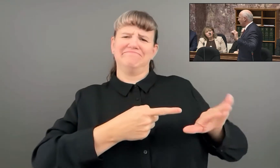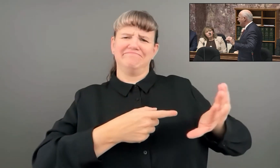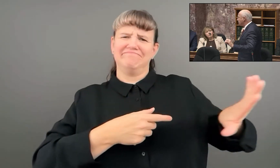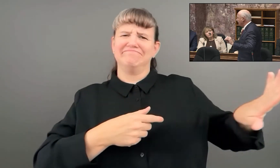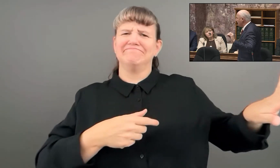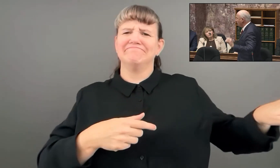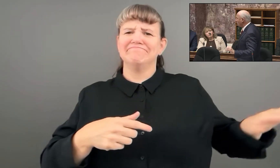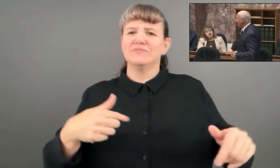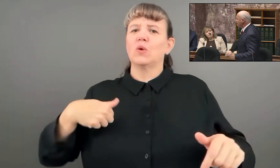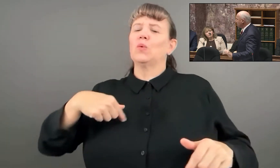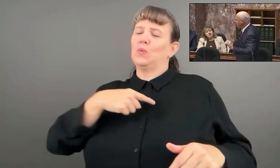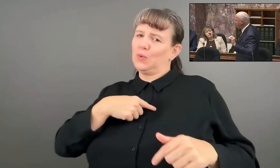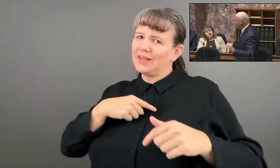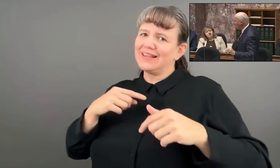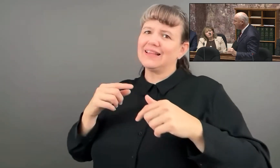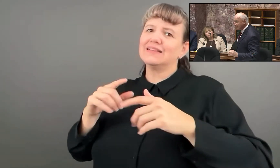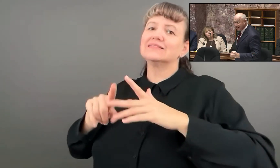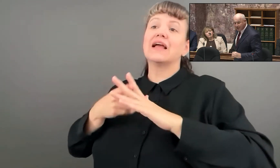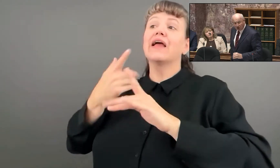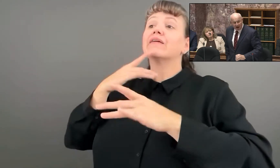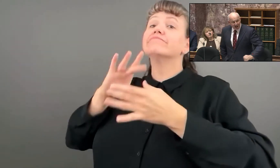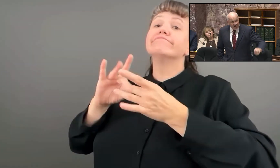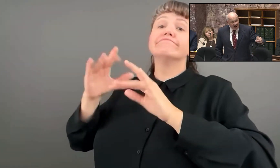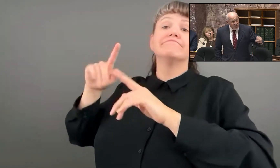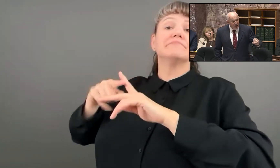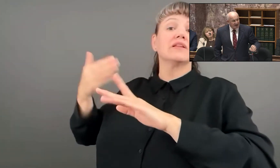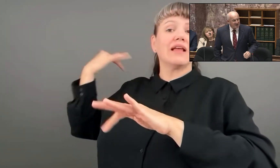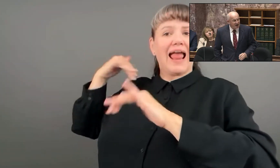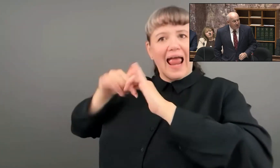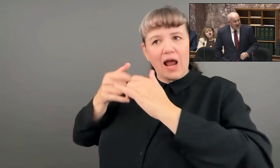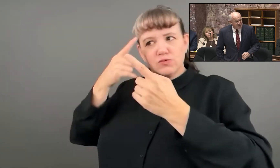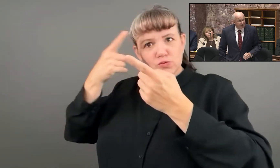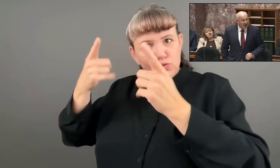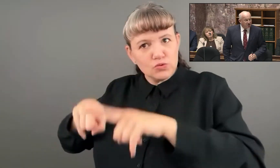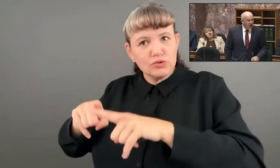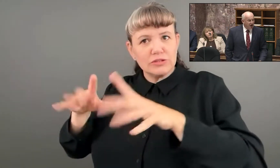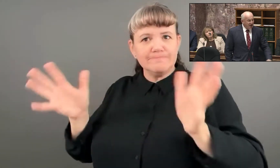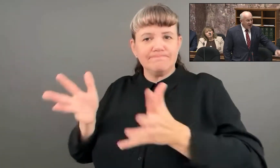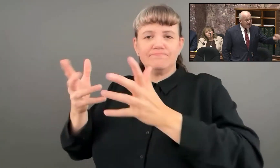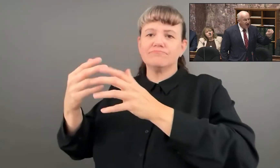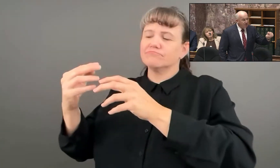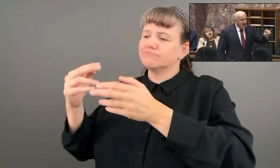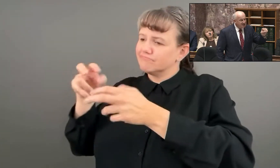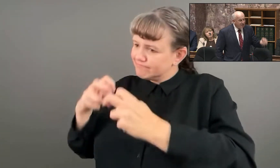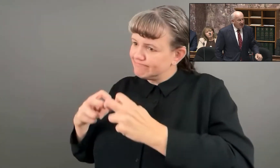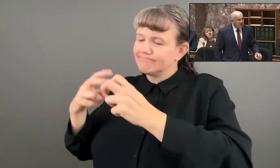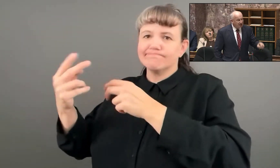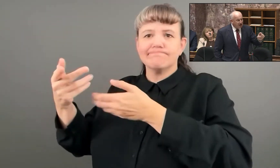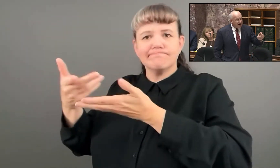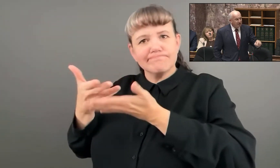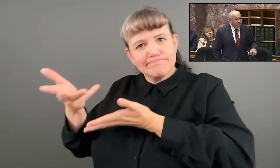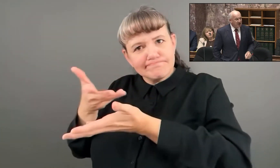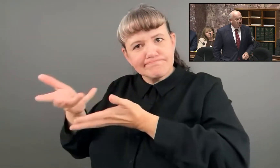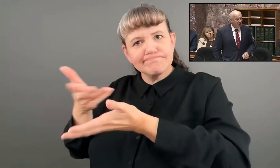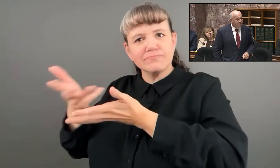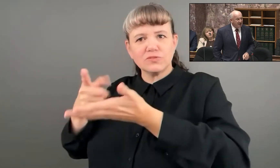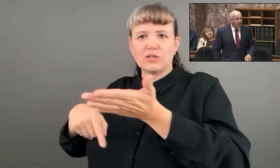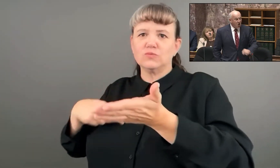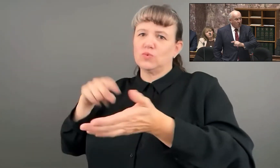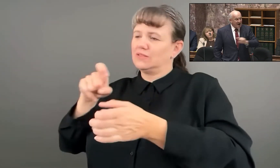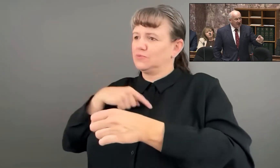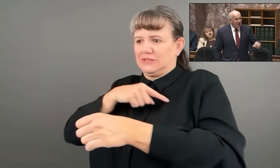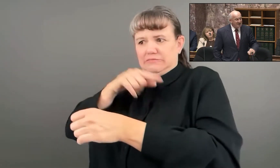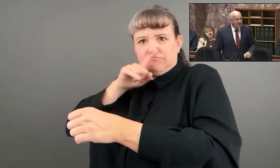the place to get an agreement is at the bargaining table. That's what this government is committed to. This government is committed to governing for British